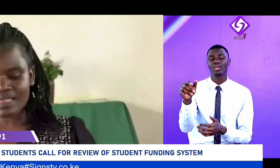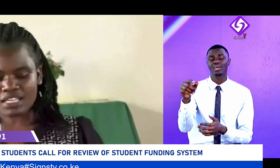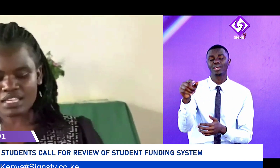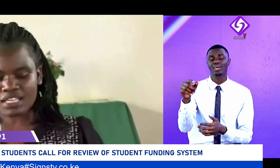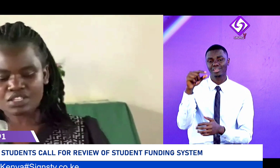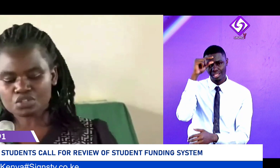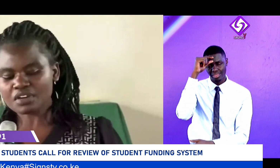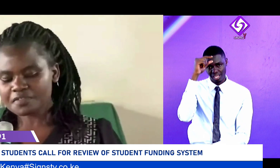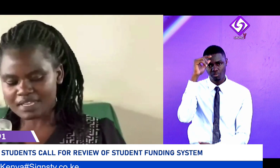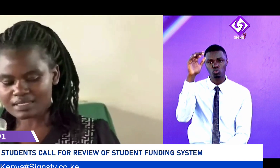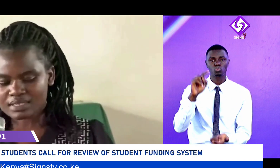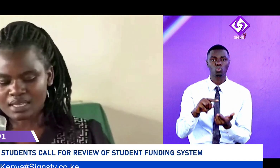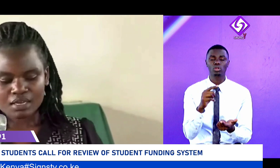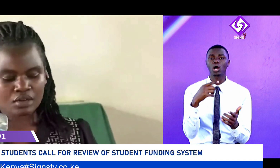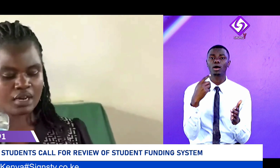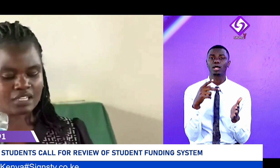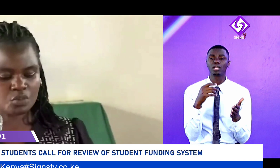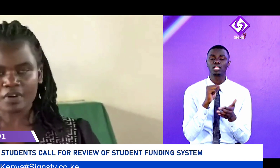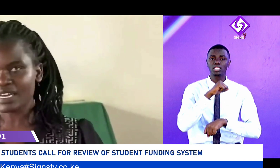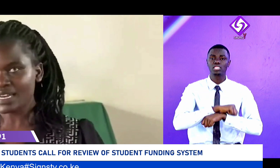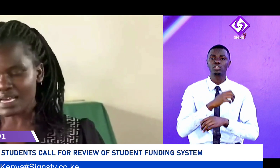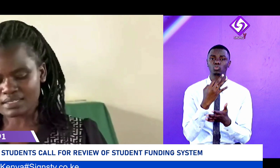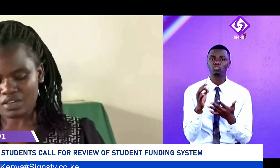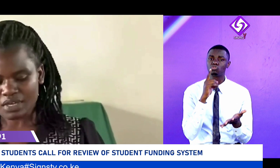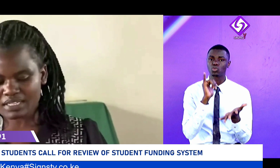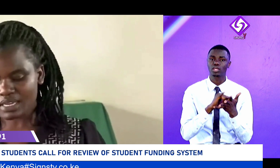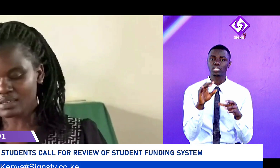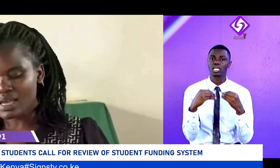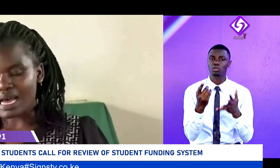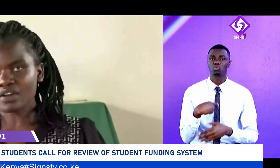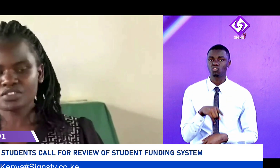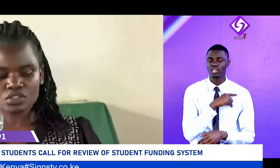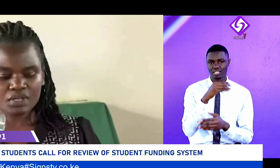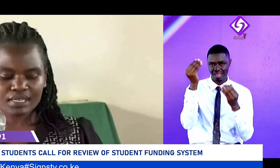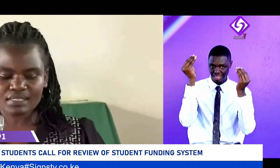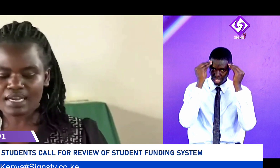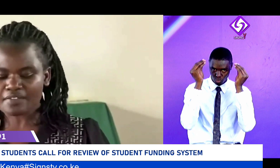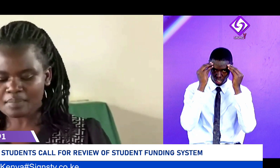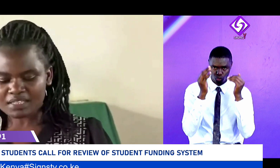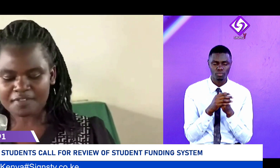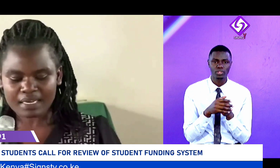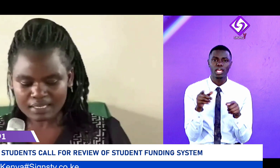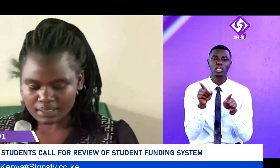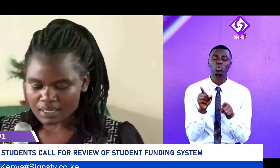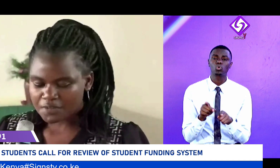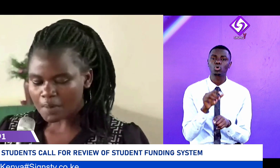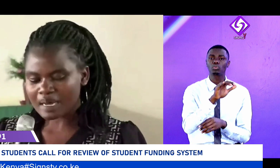to lower tuition fees in order to provide us education, and also to increase the government funding for